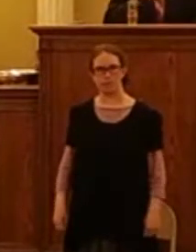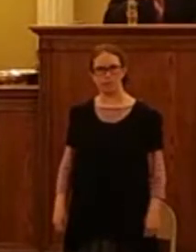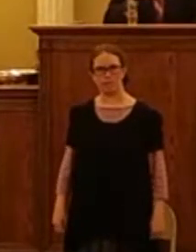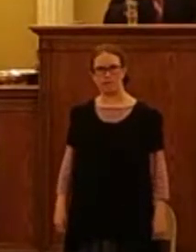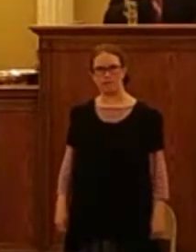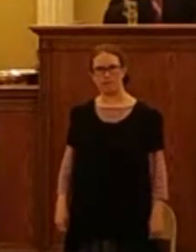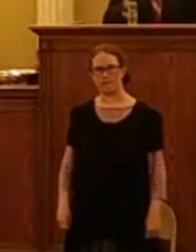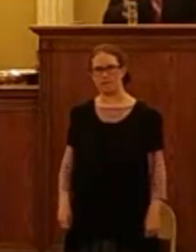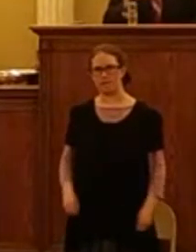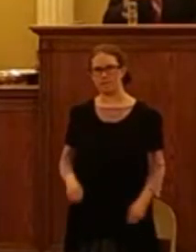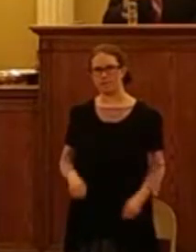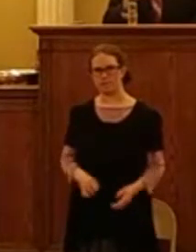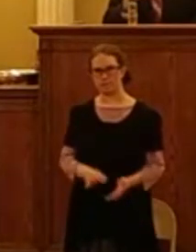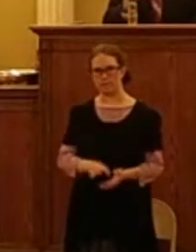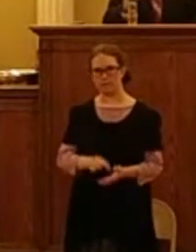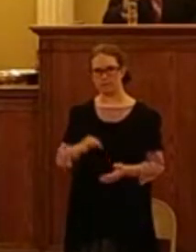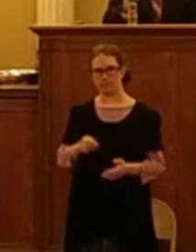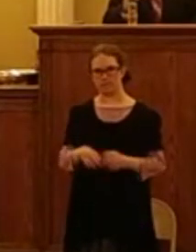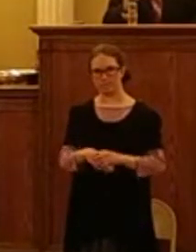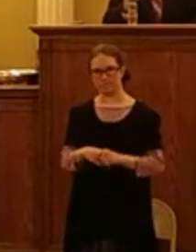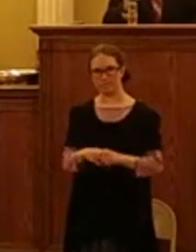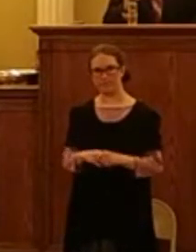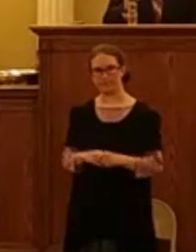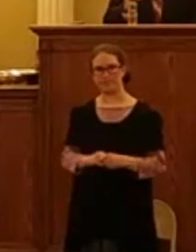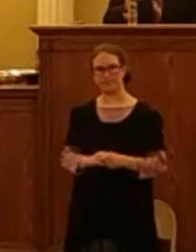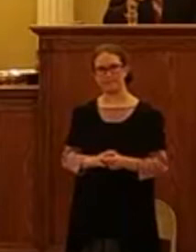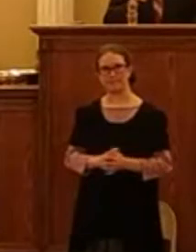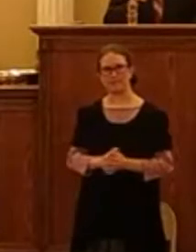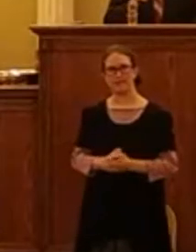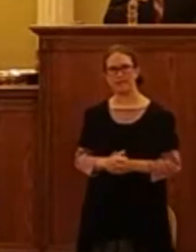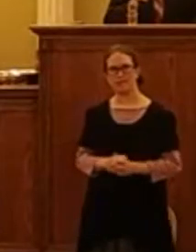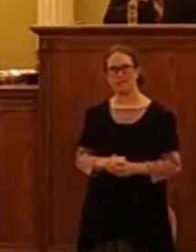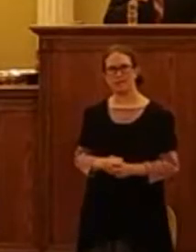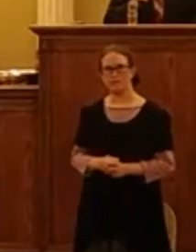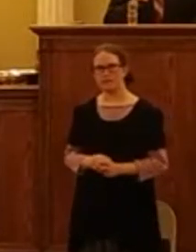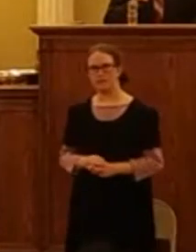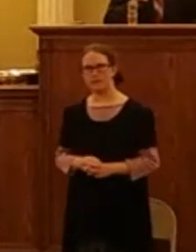you'll find a way out. In Jesus' name.